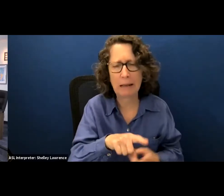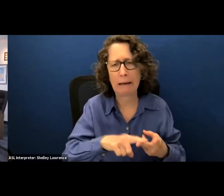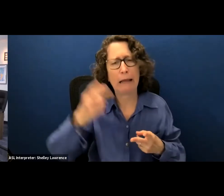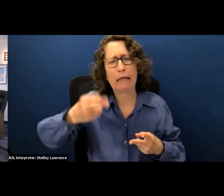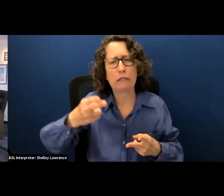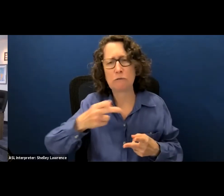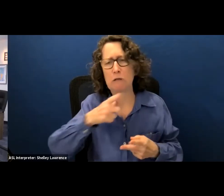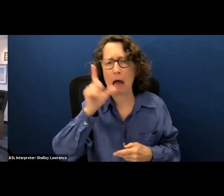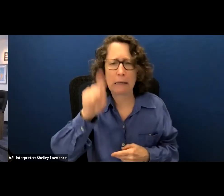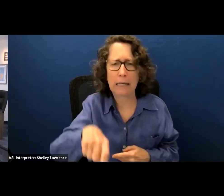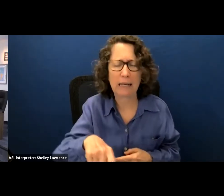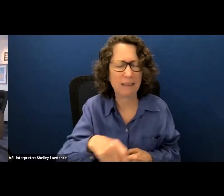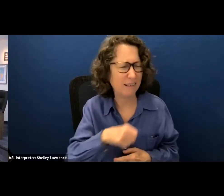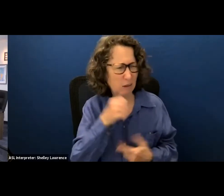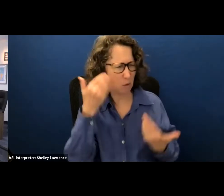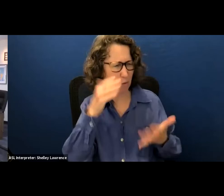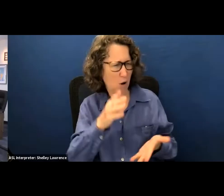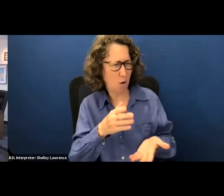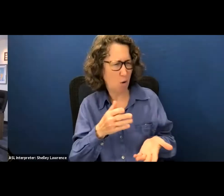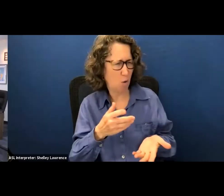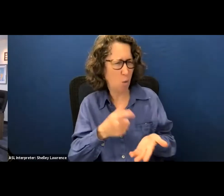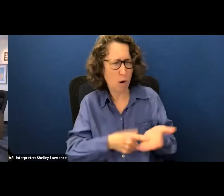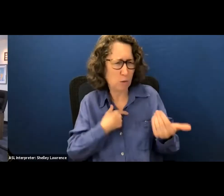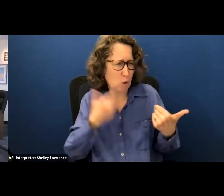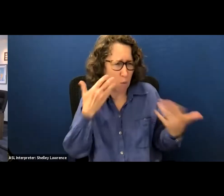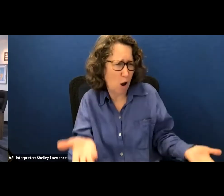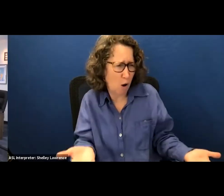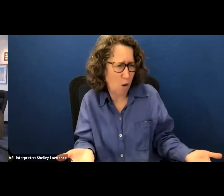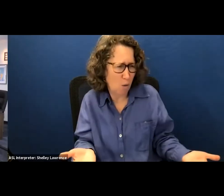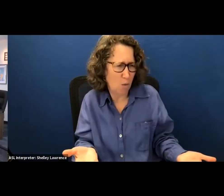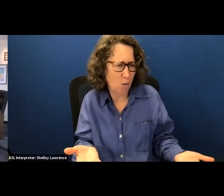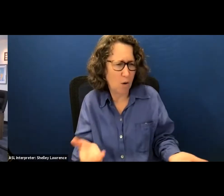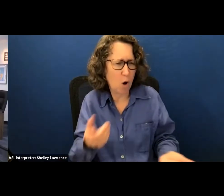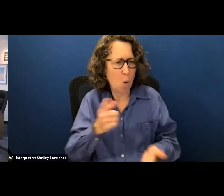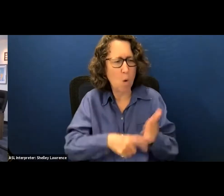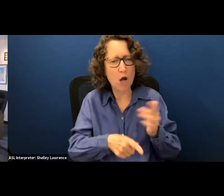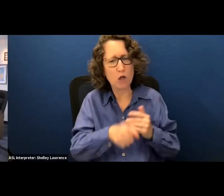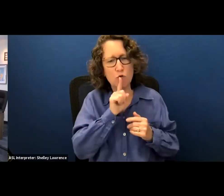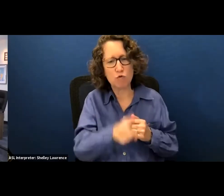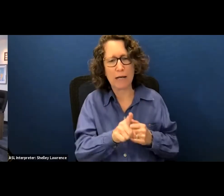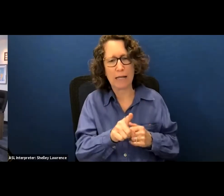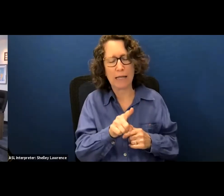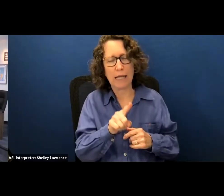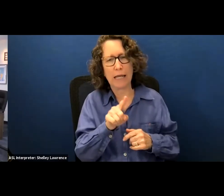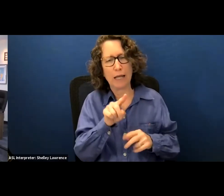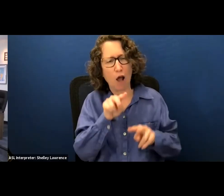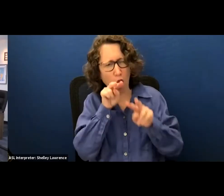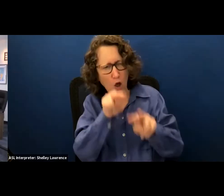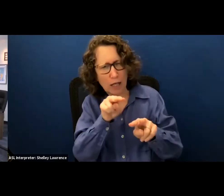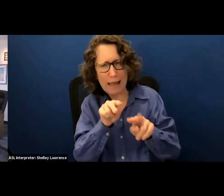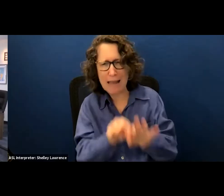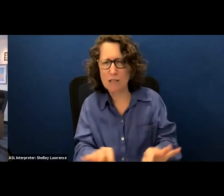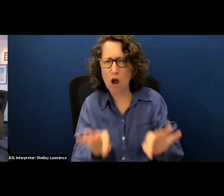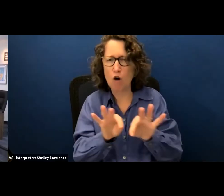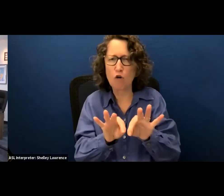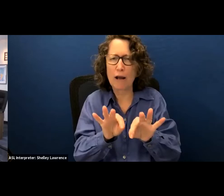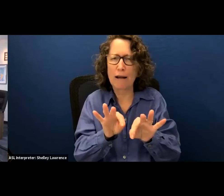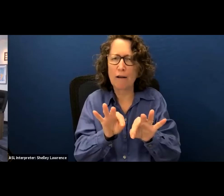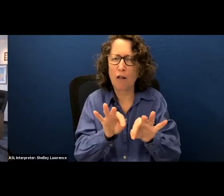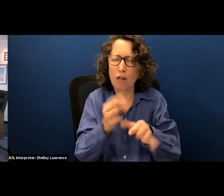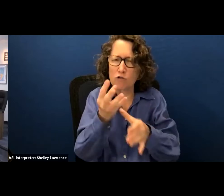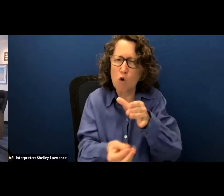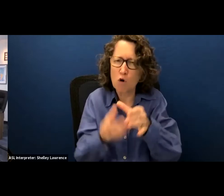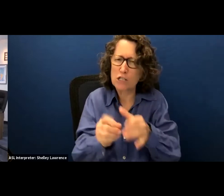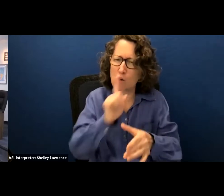history you're not going to use, you don't even know what you don't know. I mean, what you're really looking at is a critical shortage in the real